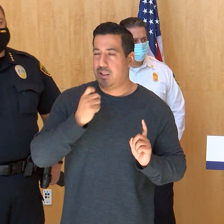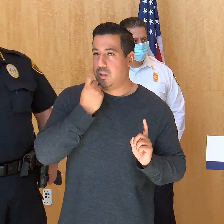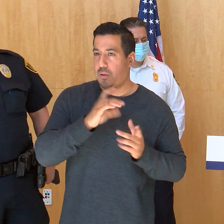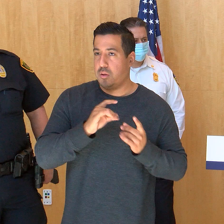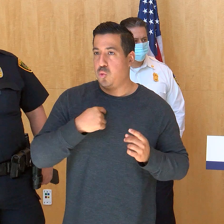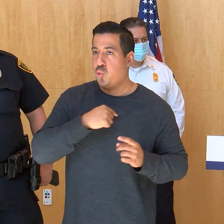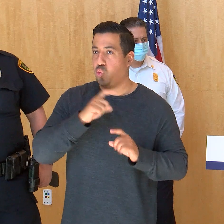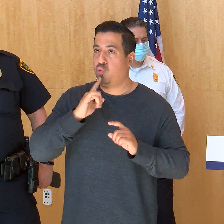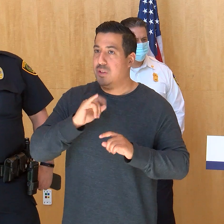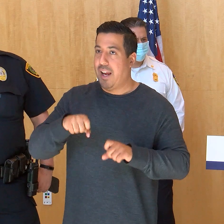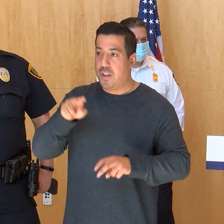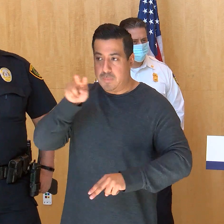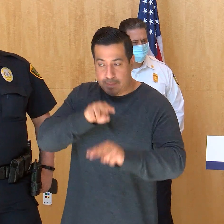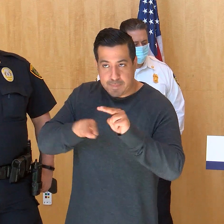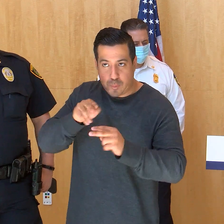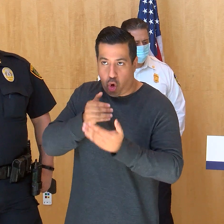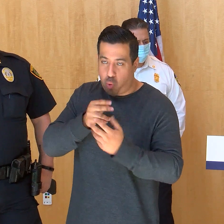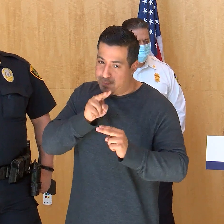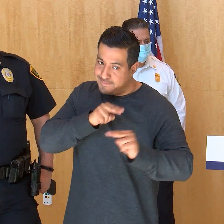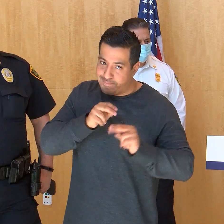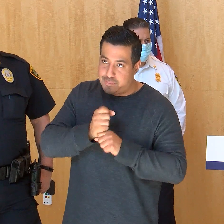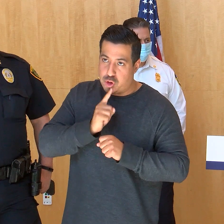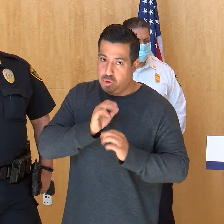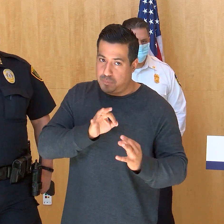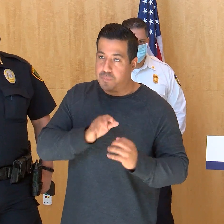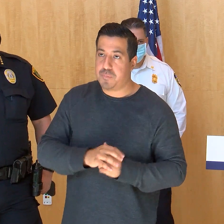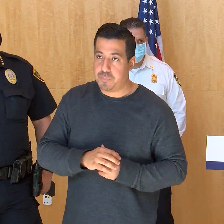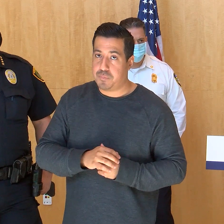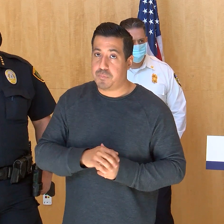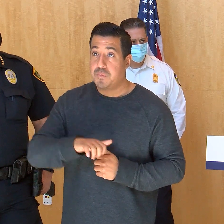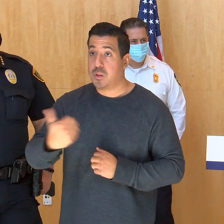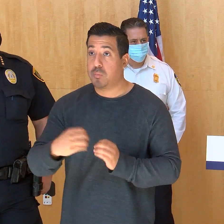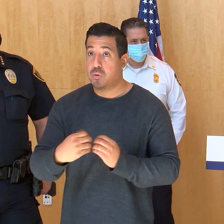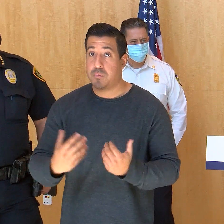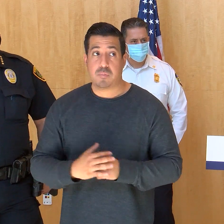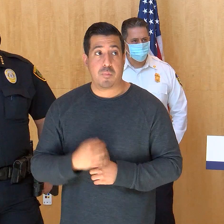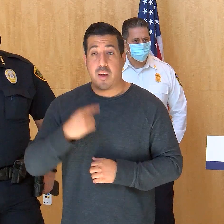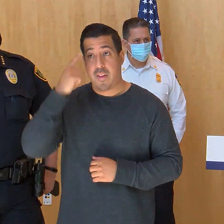to monitor things very, very closely. Okay. Anything else?